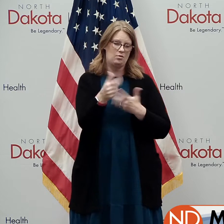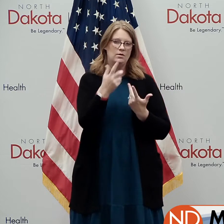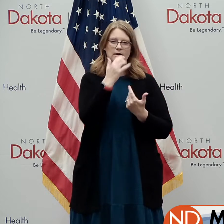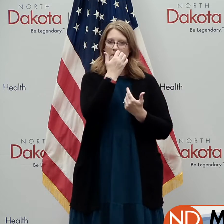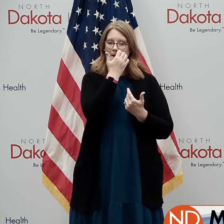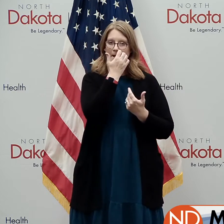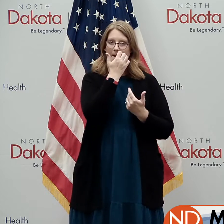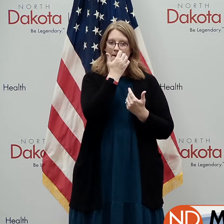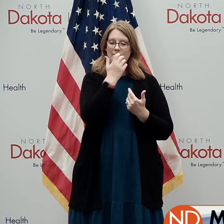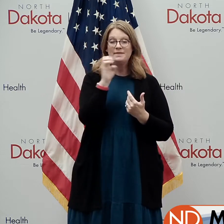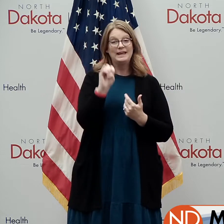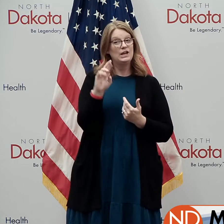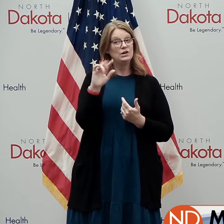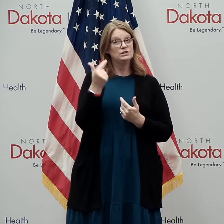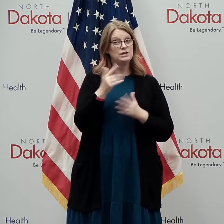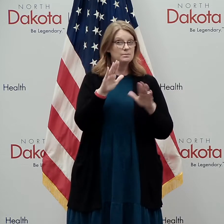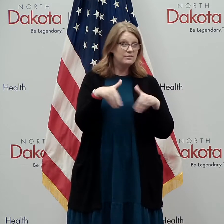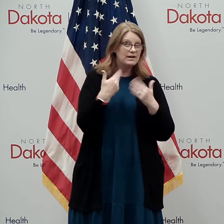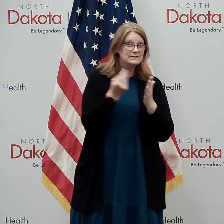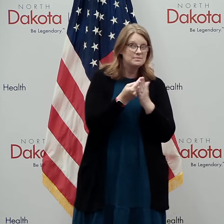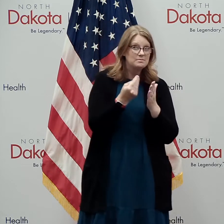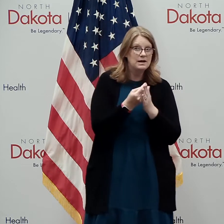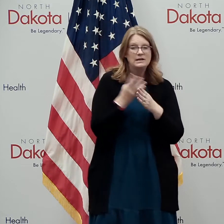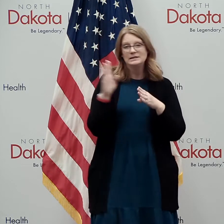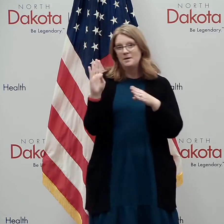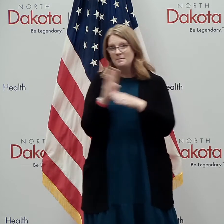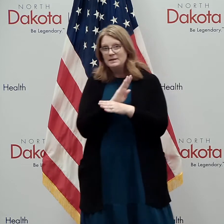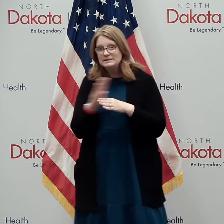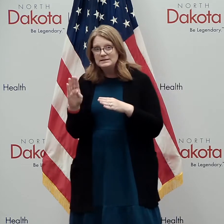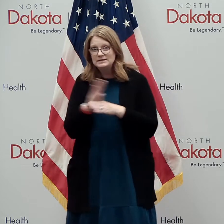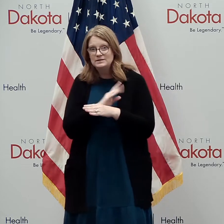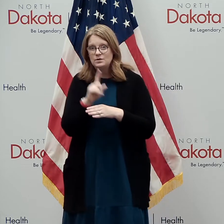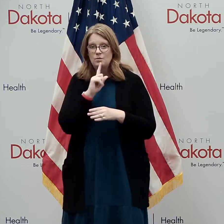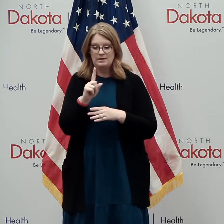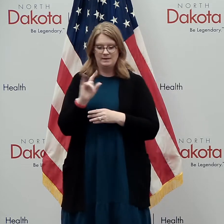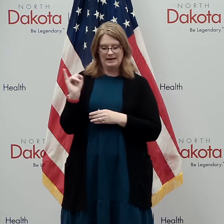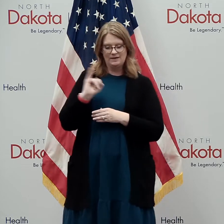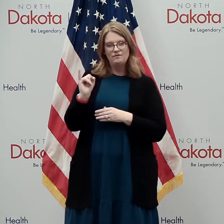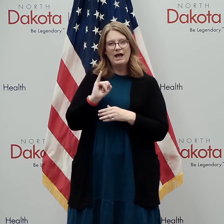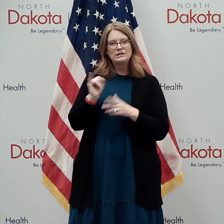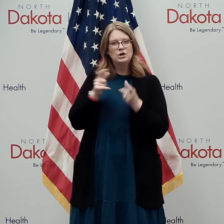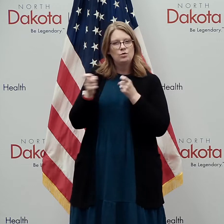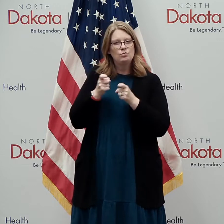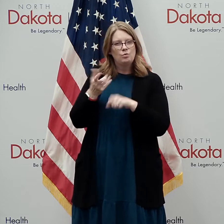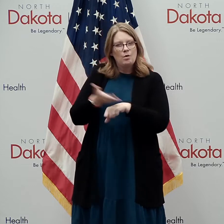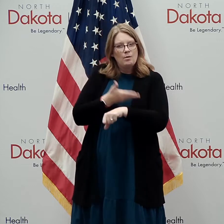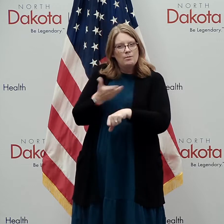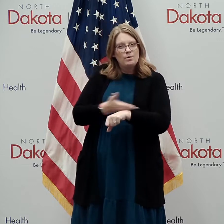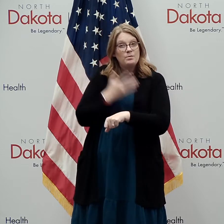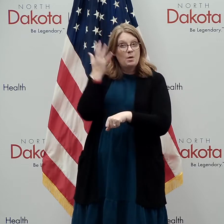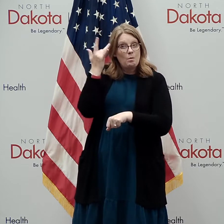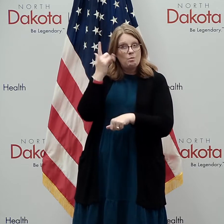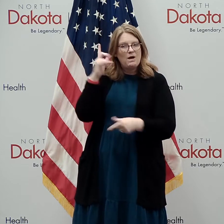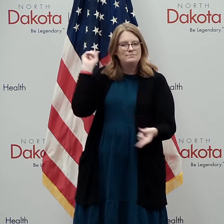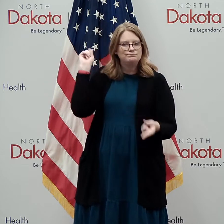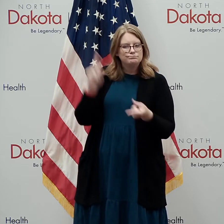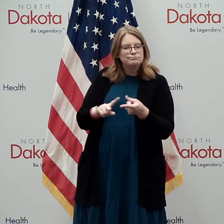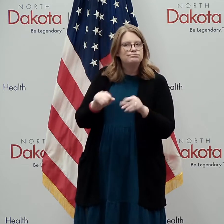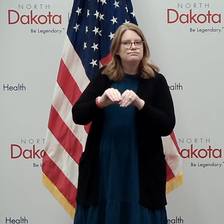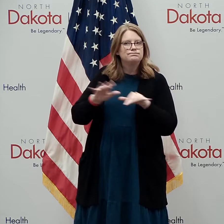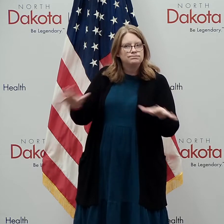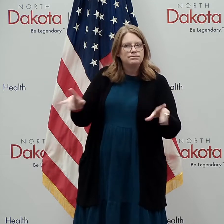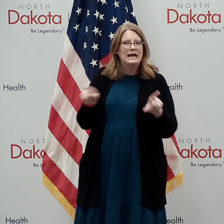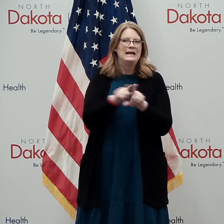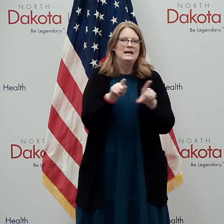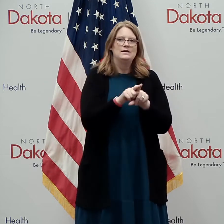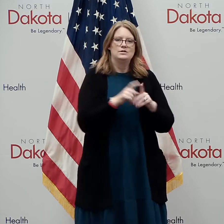Economic Resiliency Grants provide funding to businesses to make infection control improvements in order to reduce the spread of infection and inspire